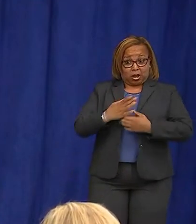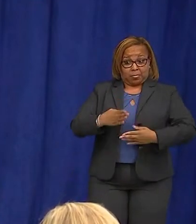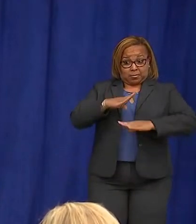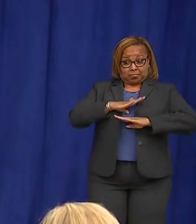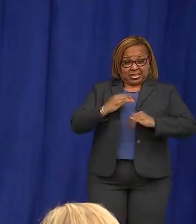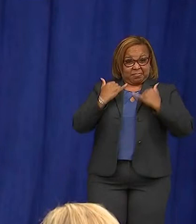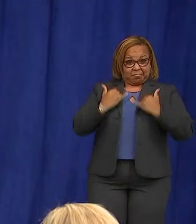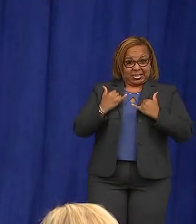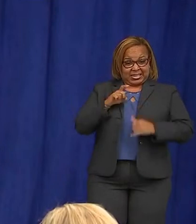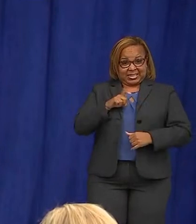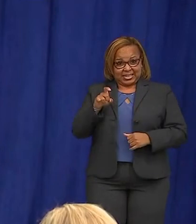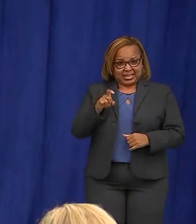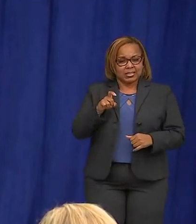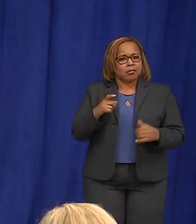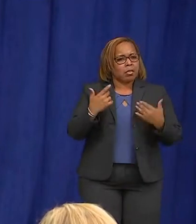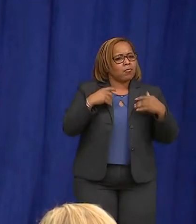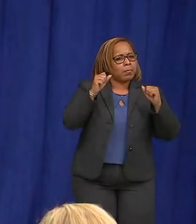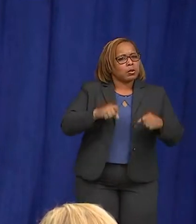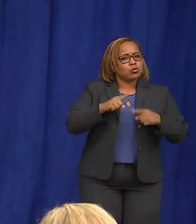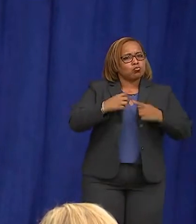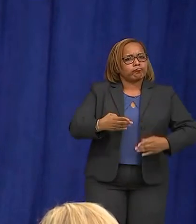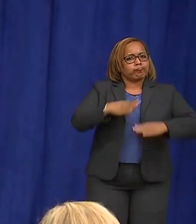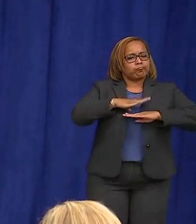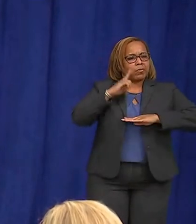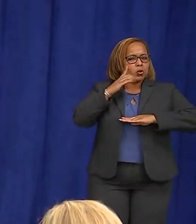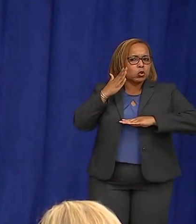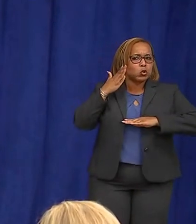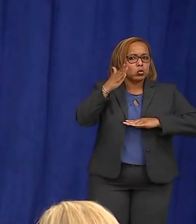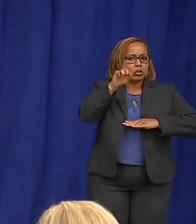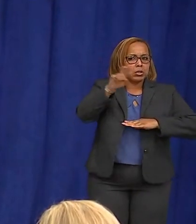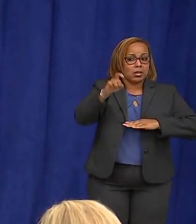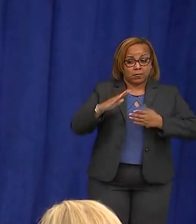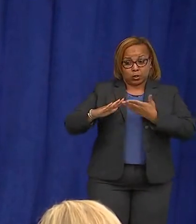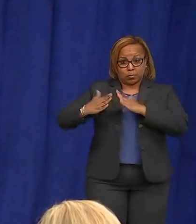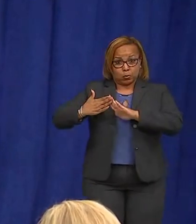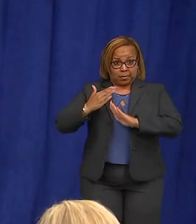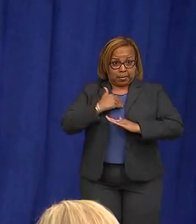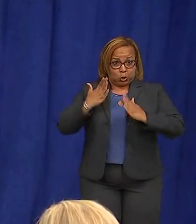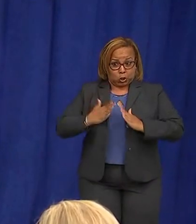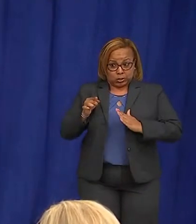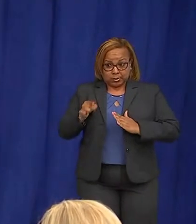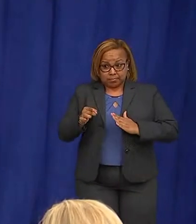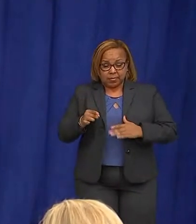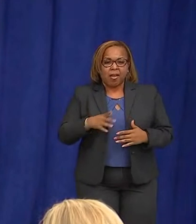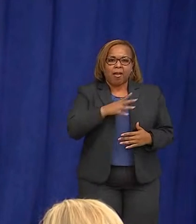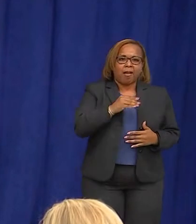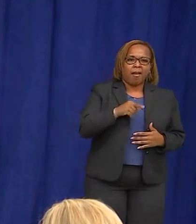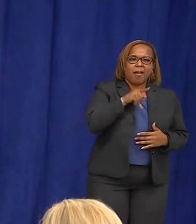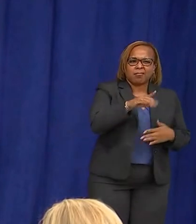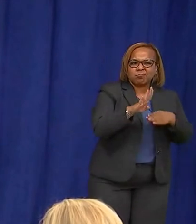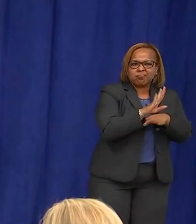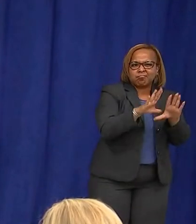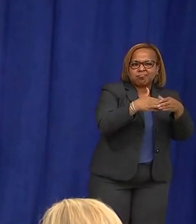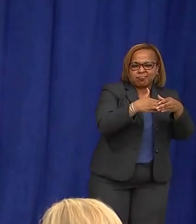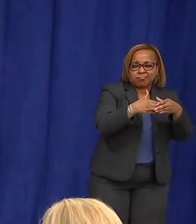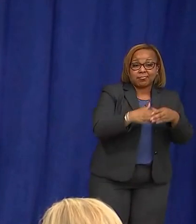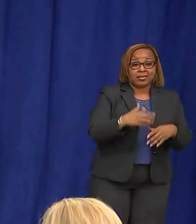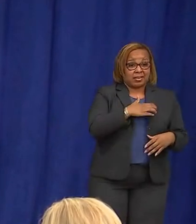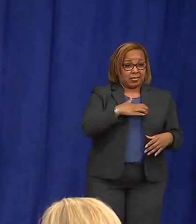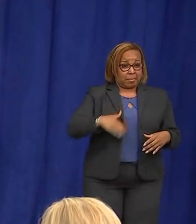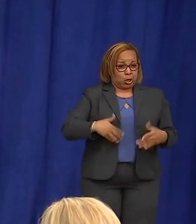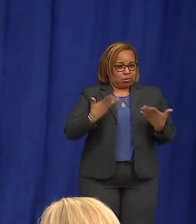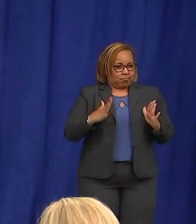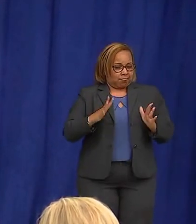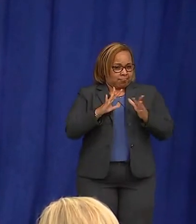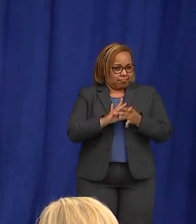immediate needs, they have the capacity to meet the future needs of both community members and the private sector. As the mayor